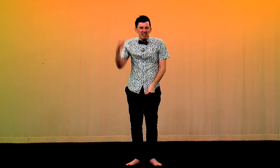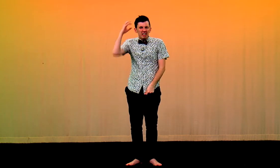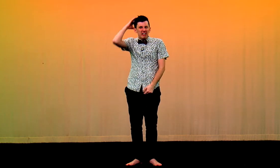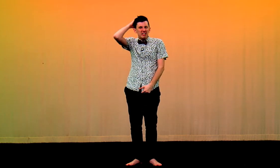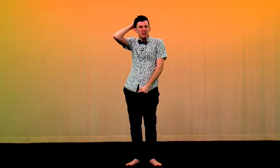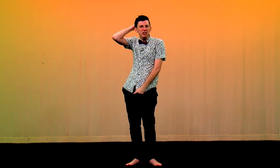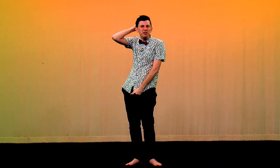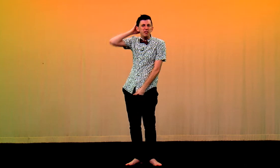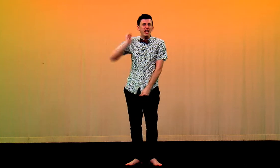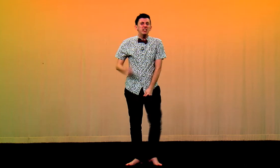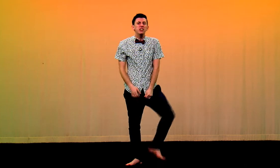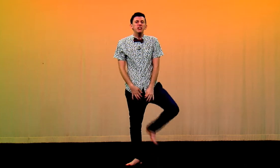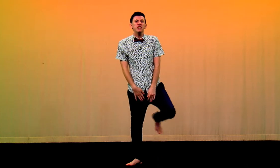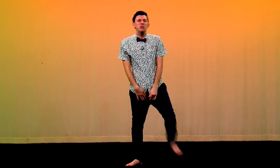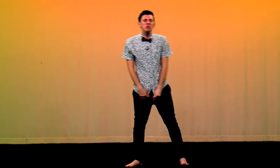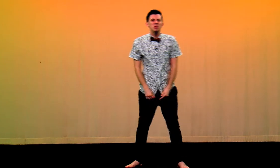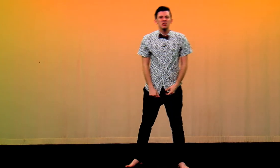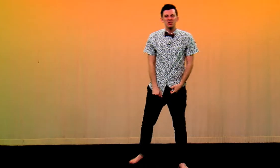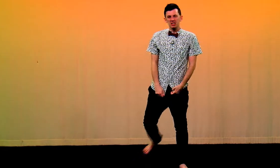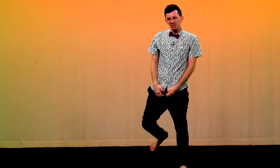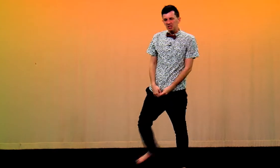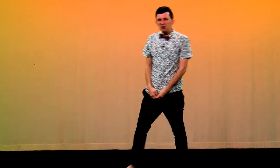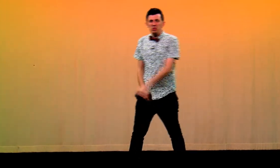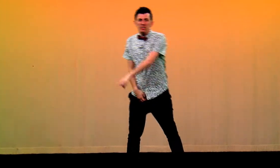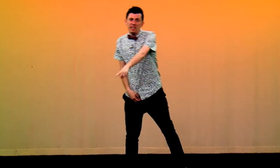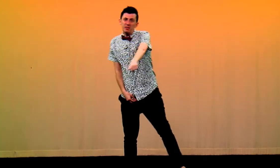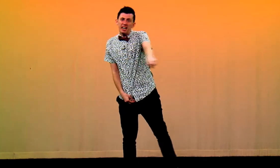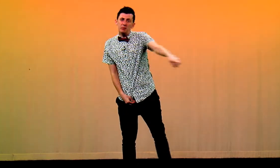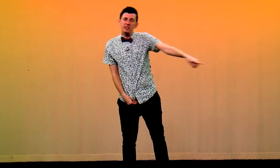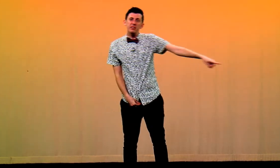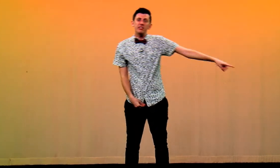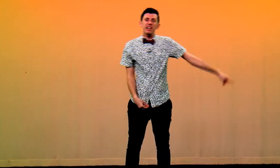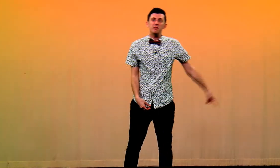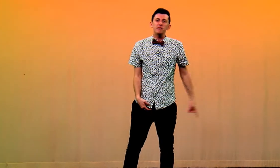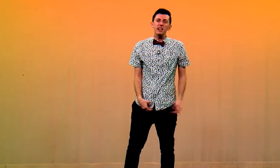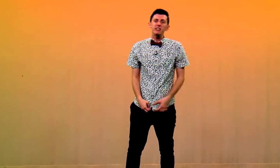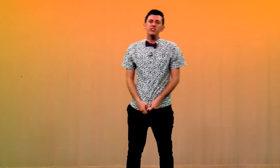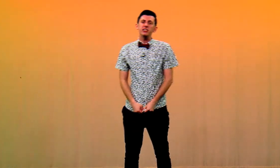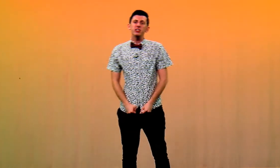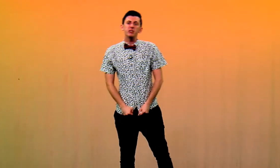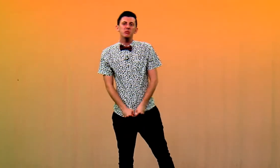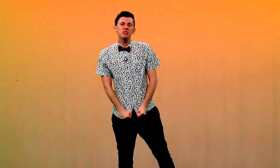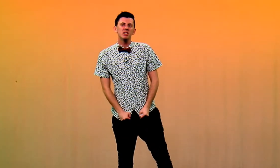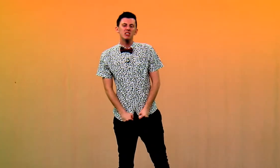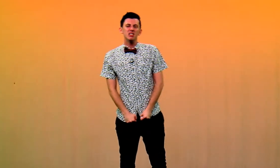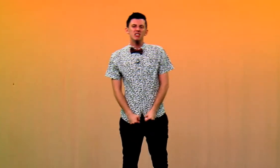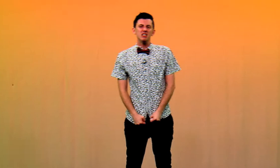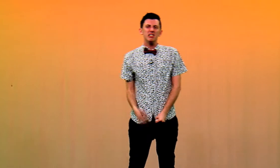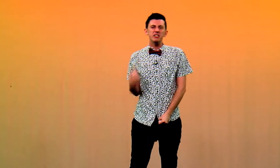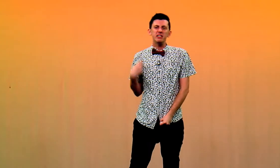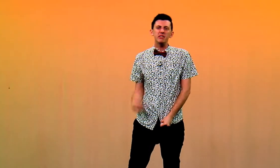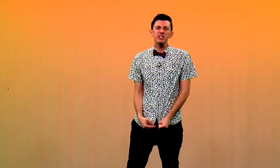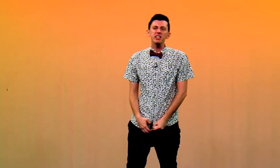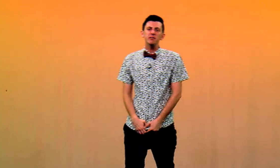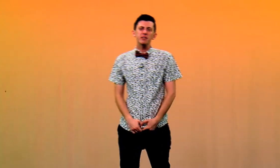"It's not fair, you know. All the other animals have friends, you know. I don't have any